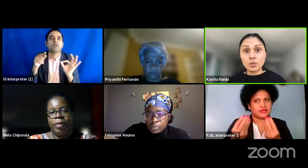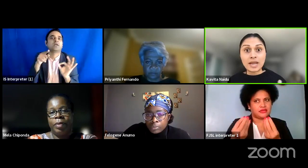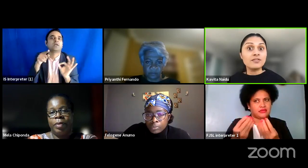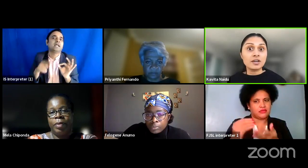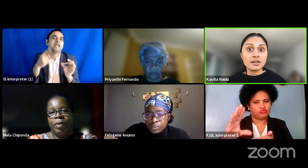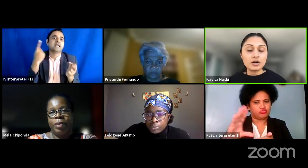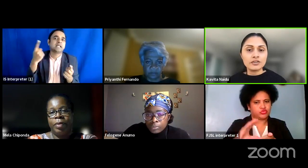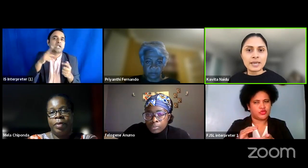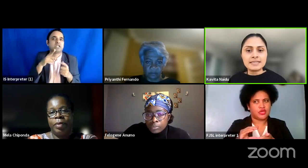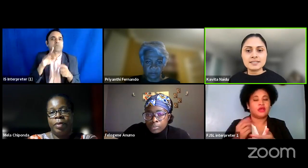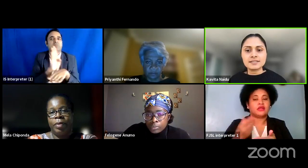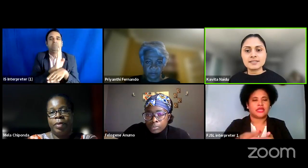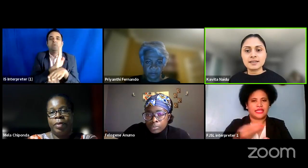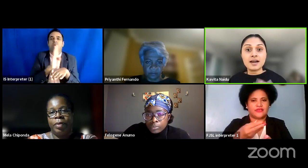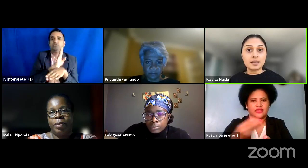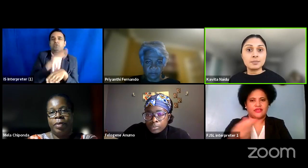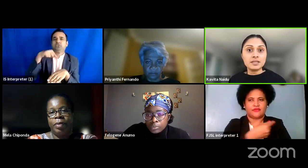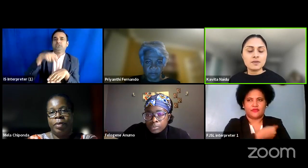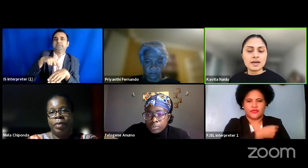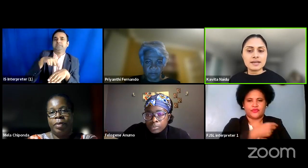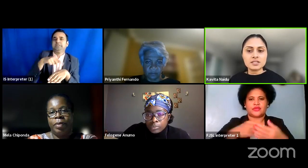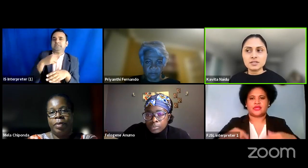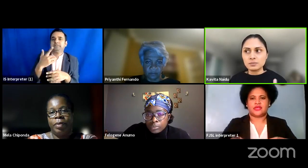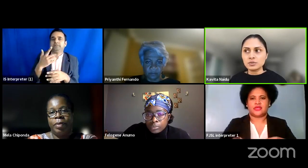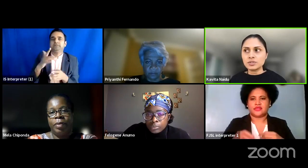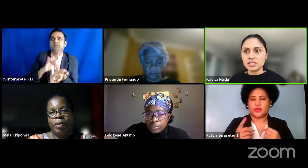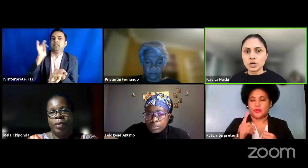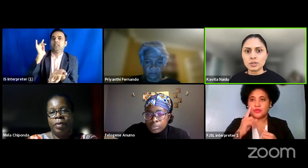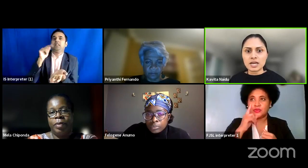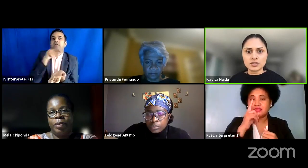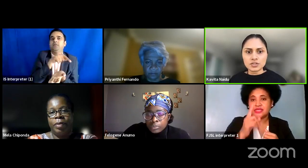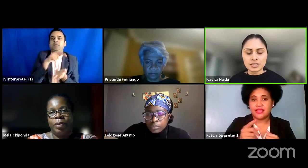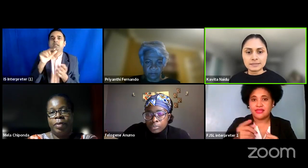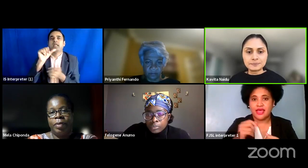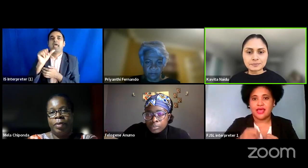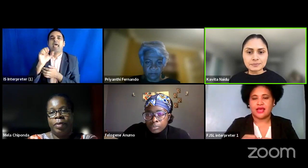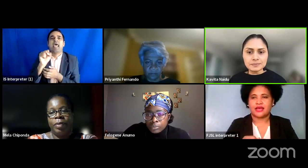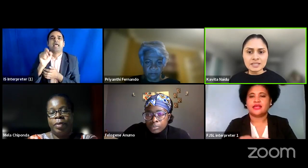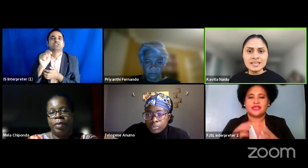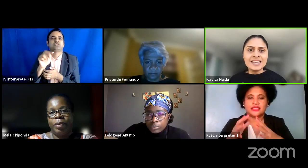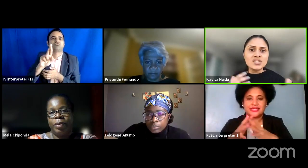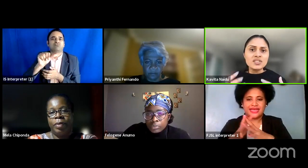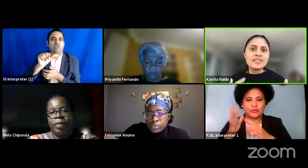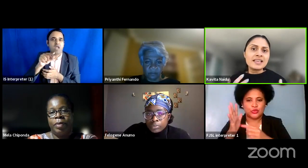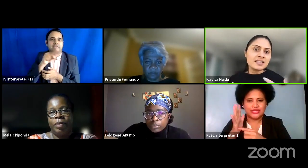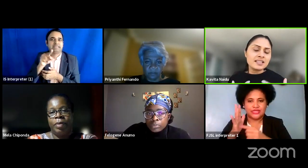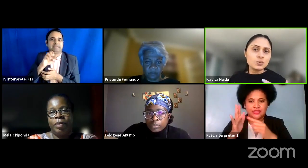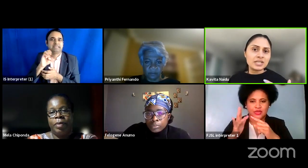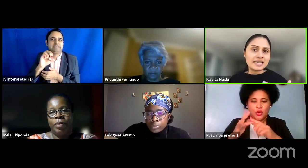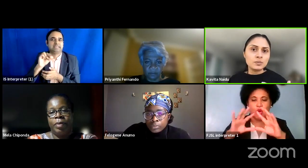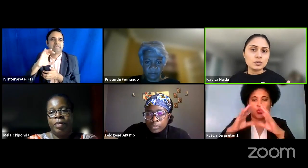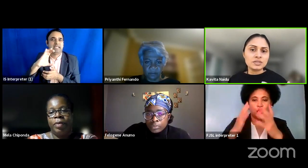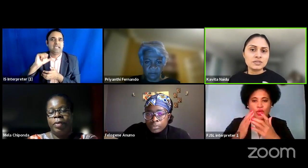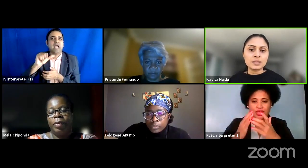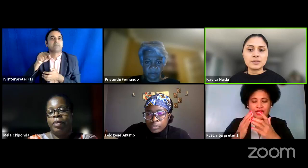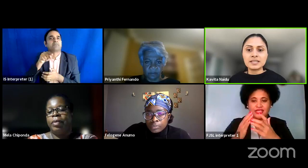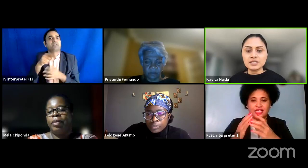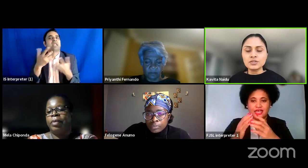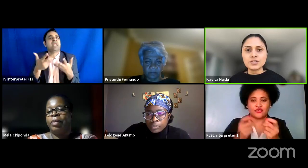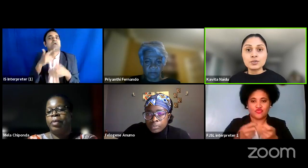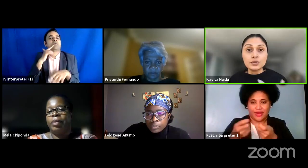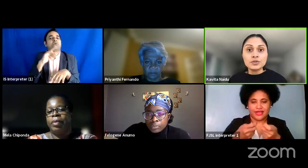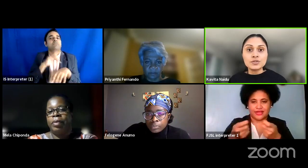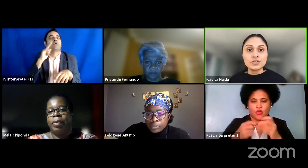a waiver of patents and IP rights to WTO last year, so that this would enable